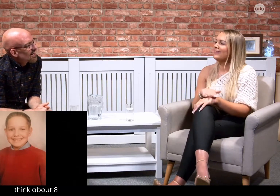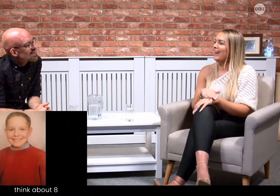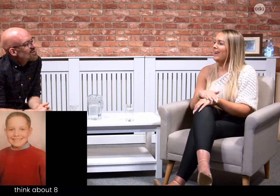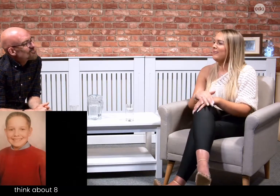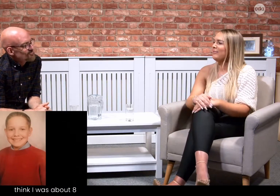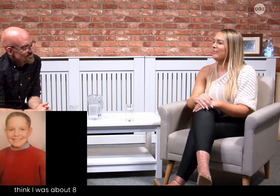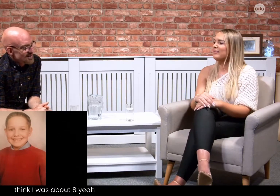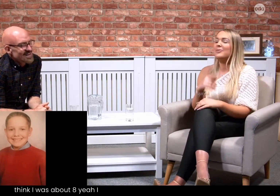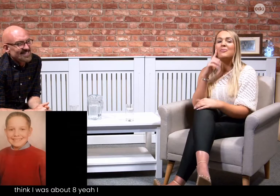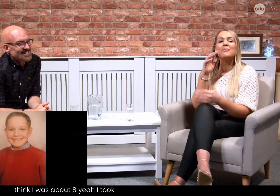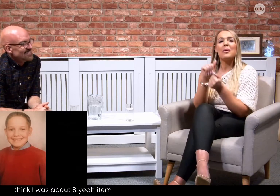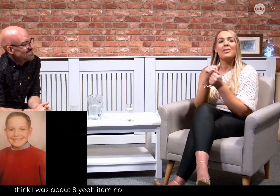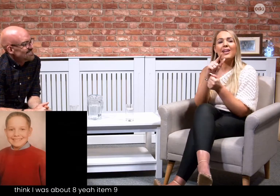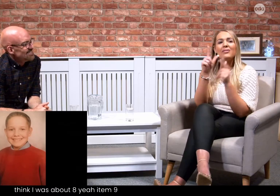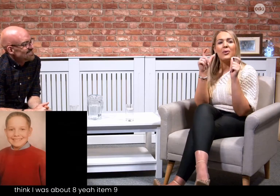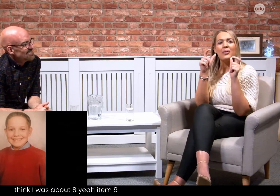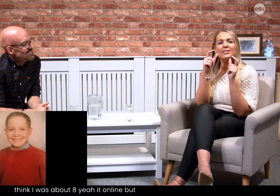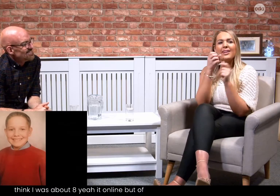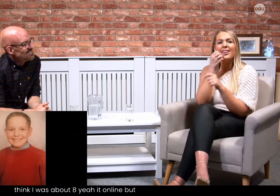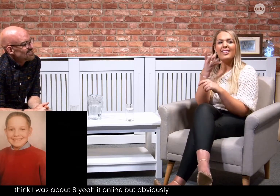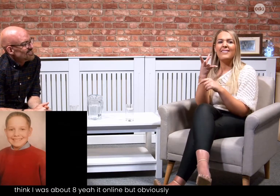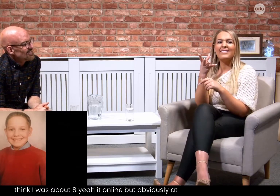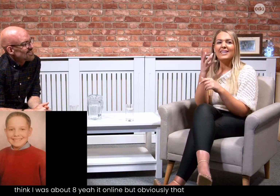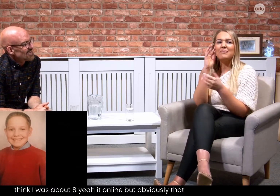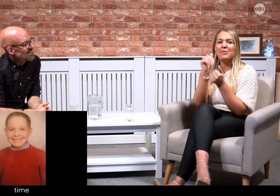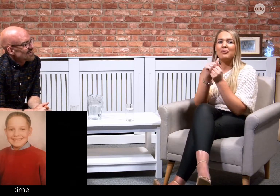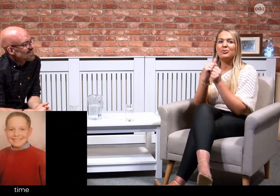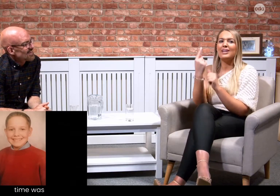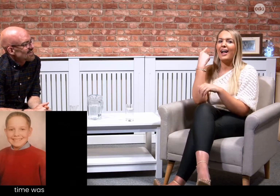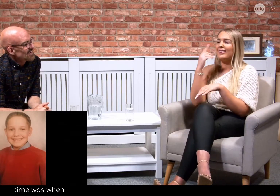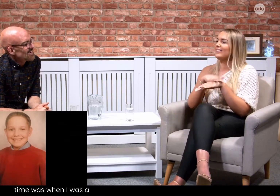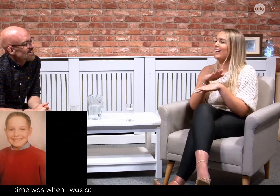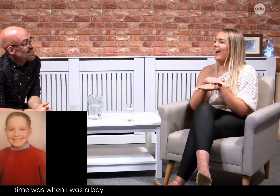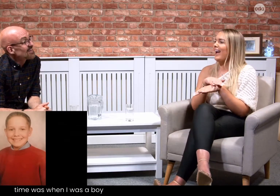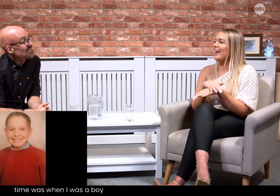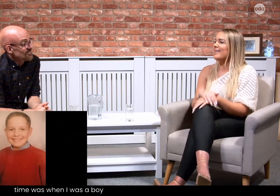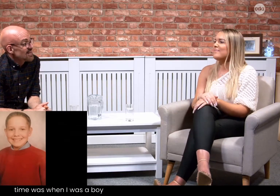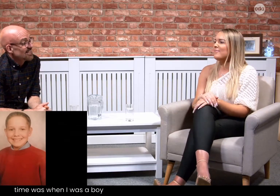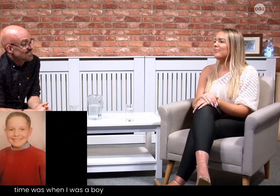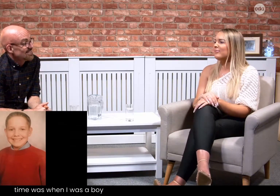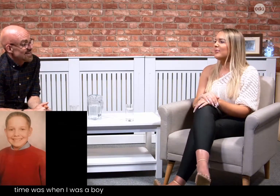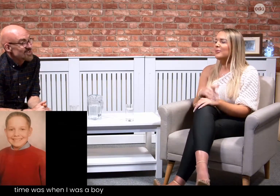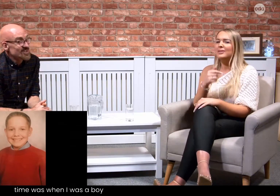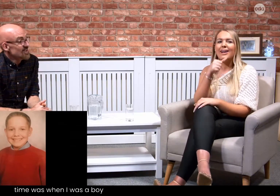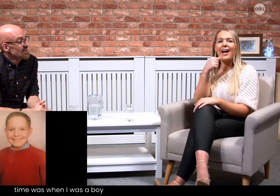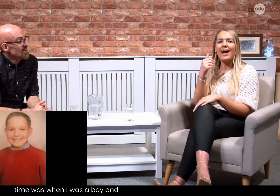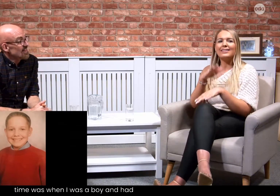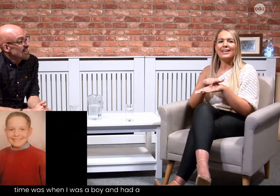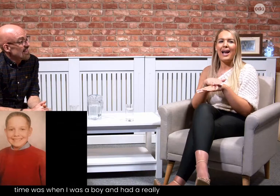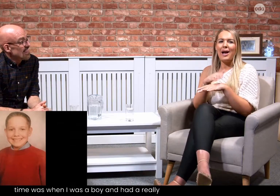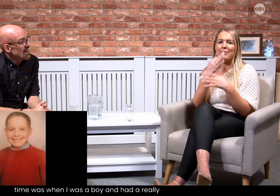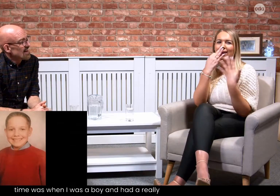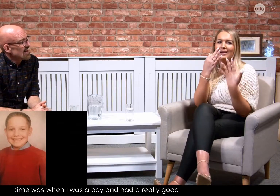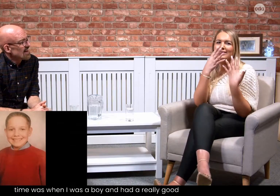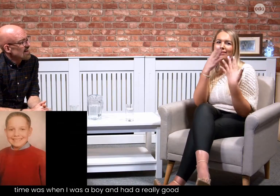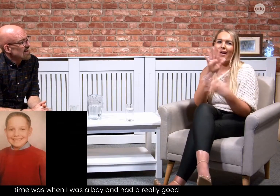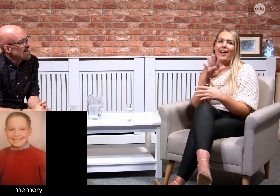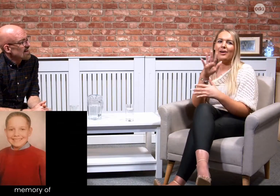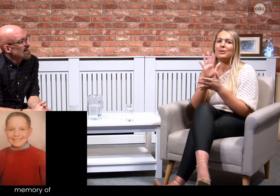8 or 9, but obviously at that time was when I was a boy, and I had a really good memory of that time when that photo was taken.